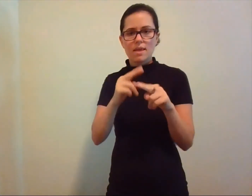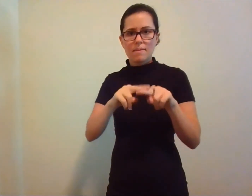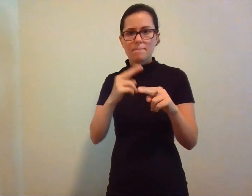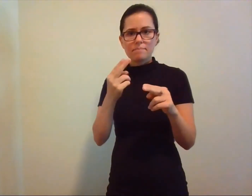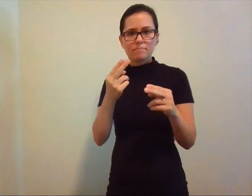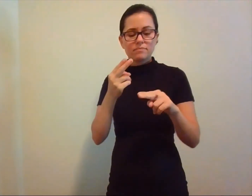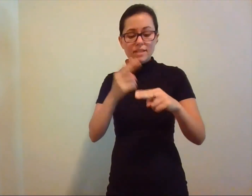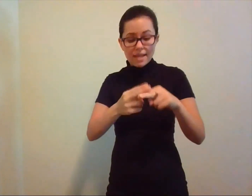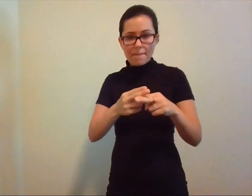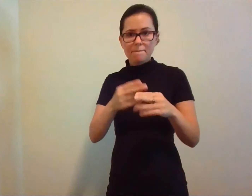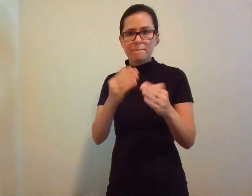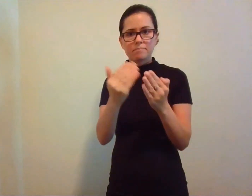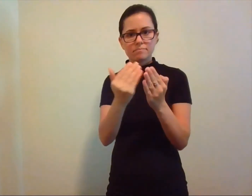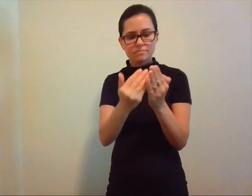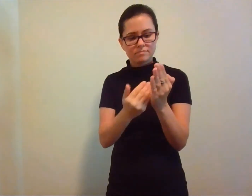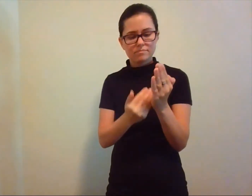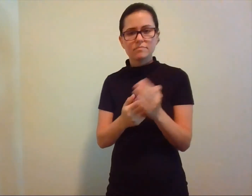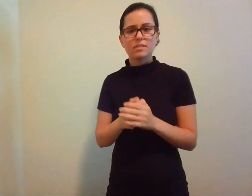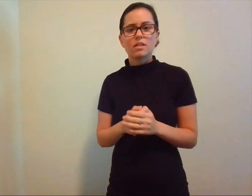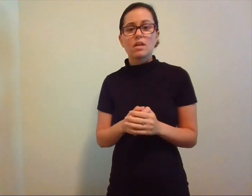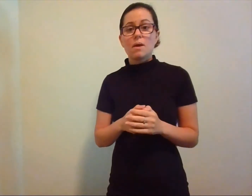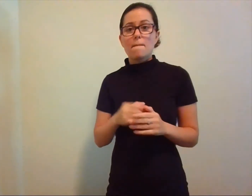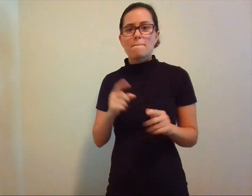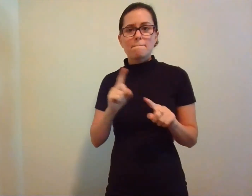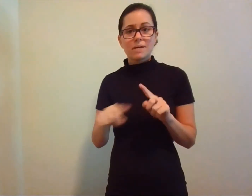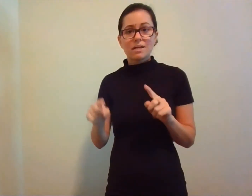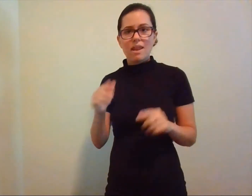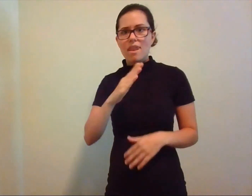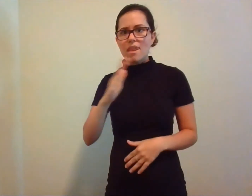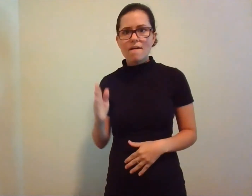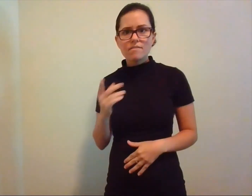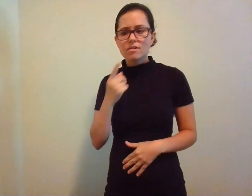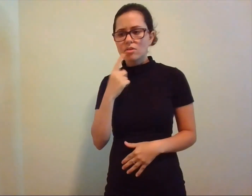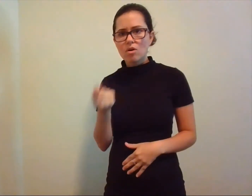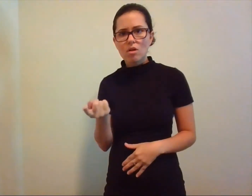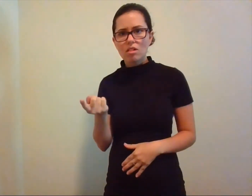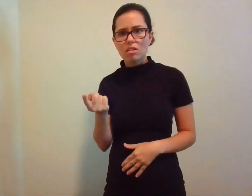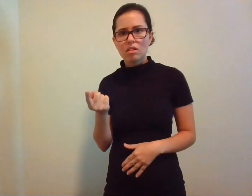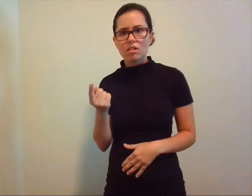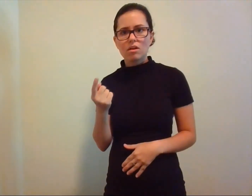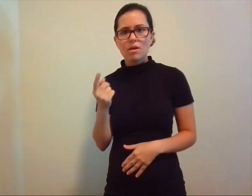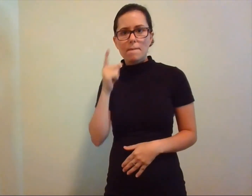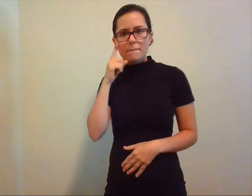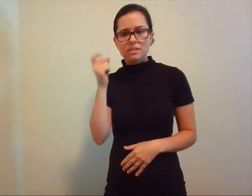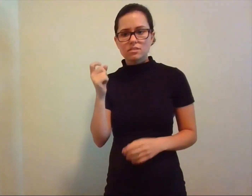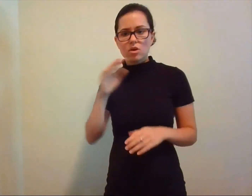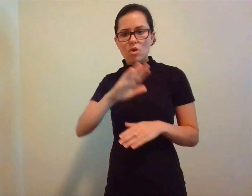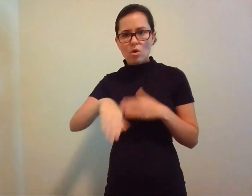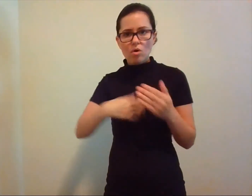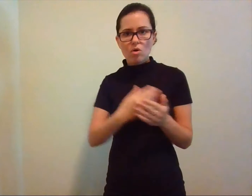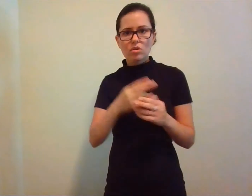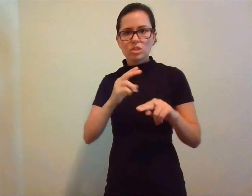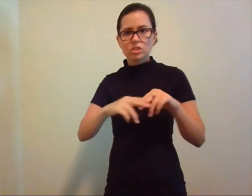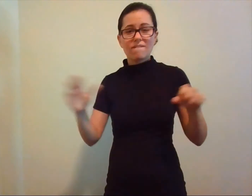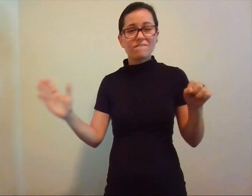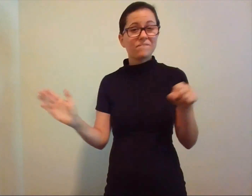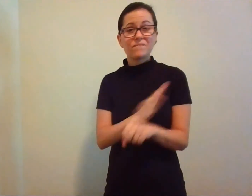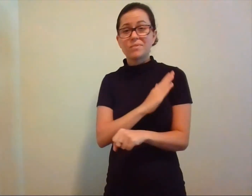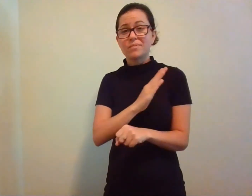too long. So what else happened with you? Well, as you can imagine, we got our chips, we got our blankets, we got our sweatpants on. That next morning,